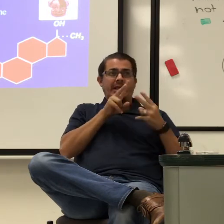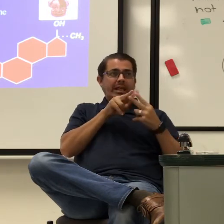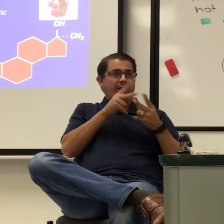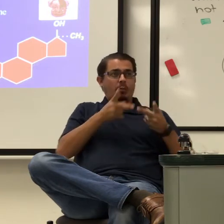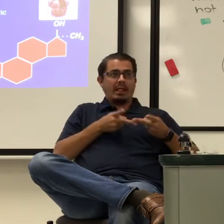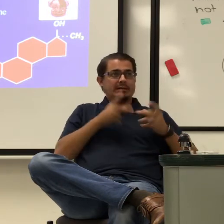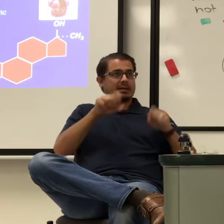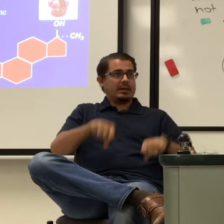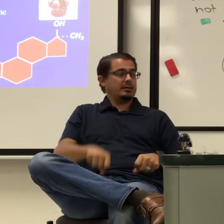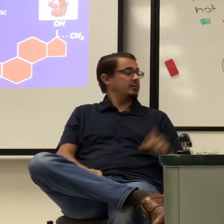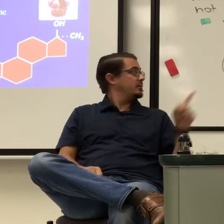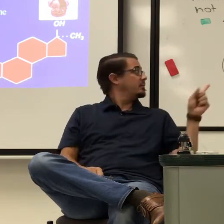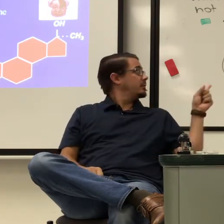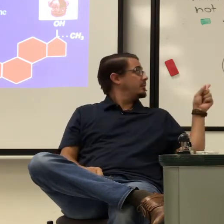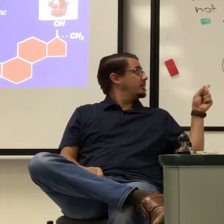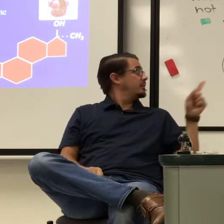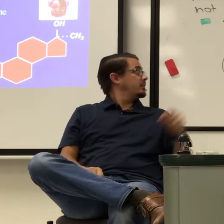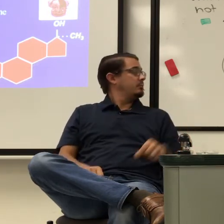location.